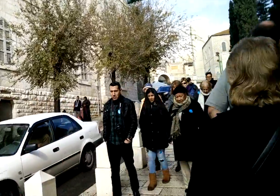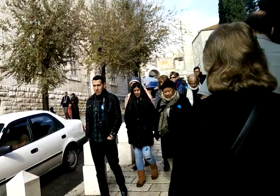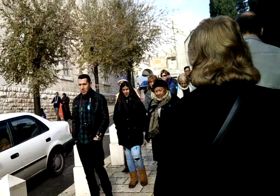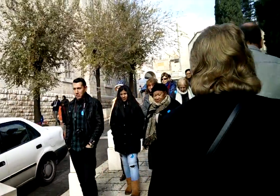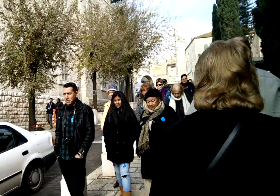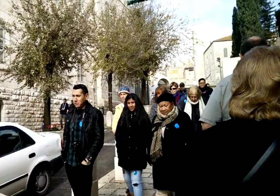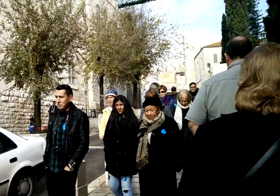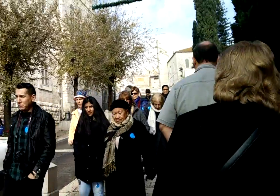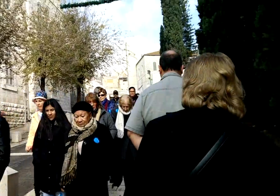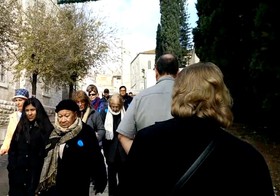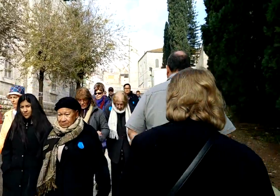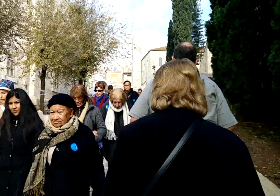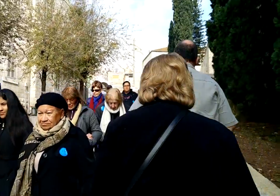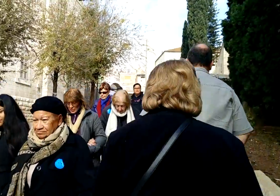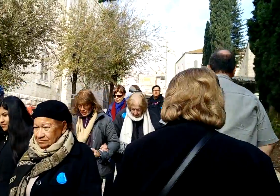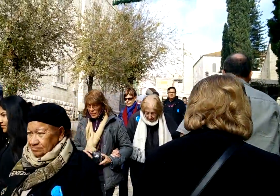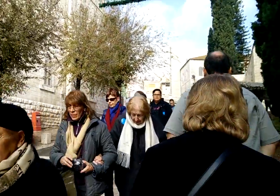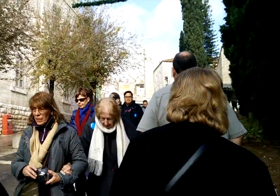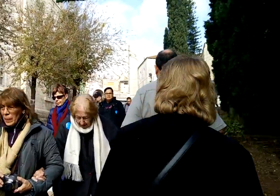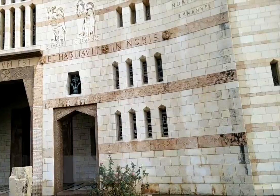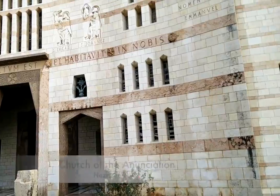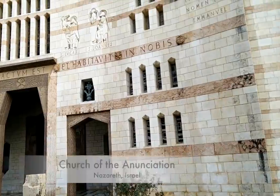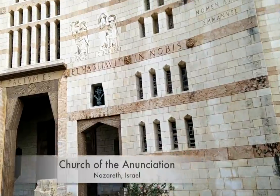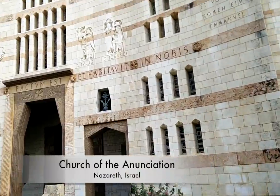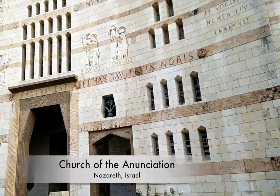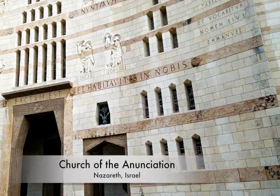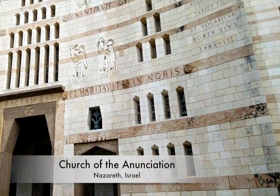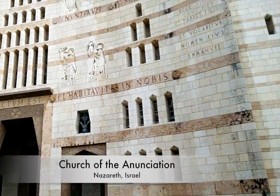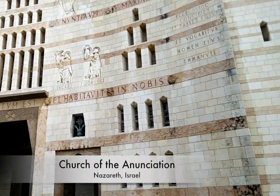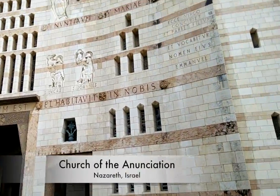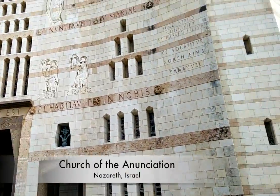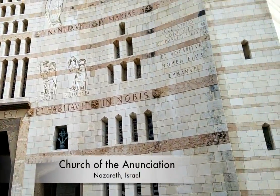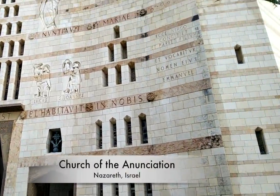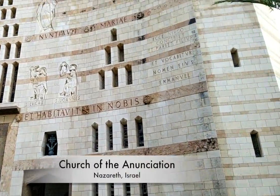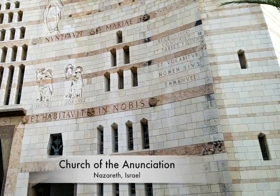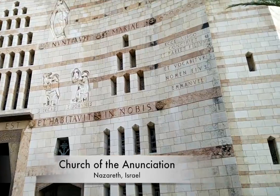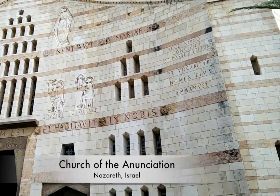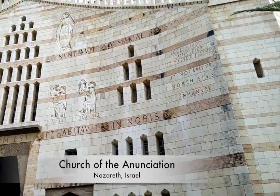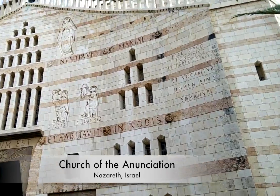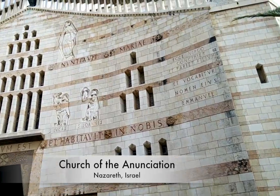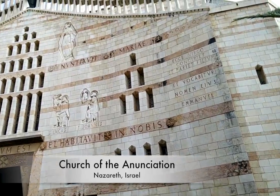here we are in Nazareth.